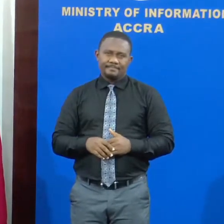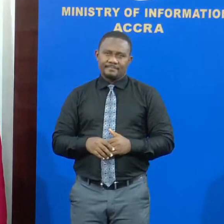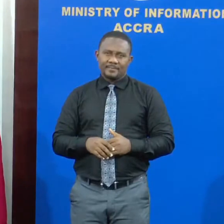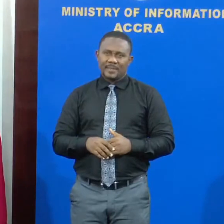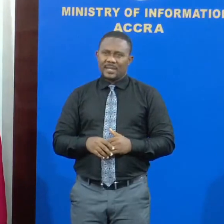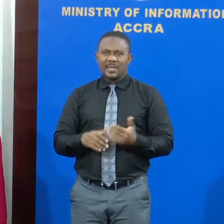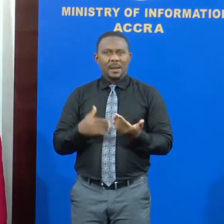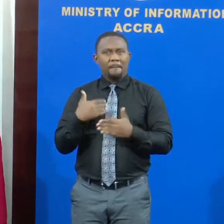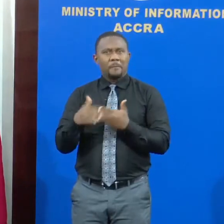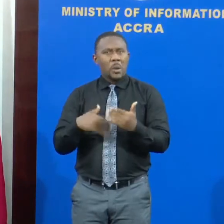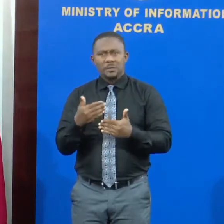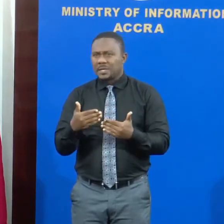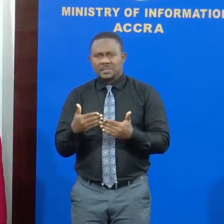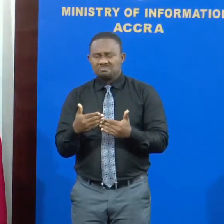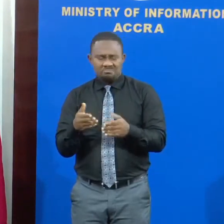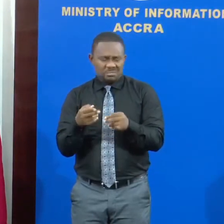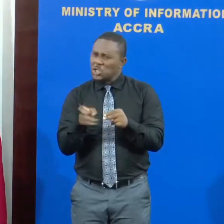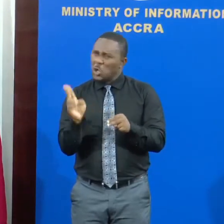time,